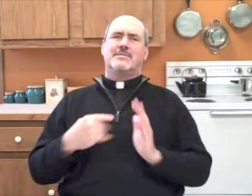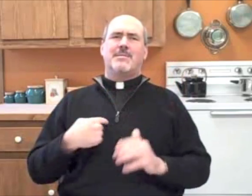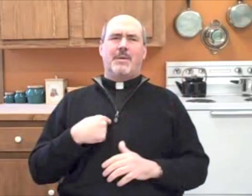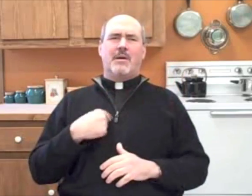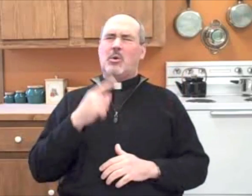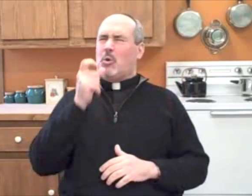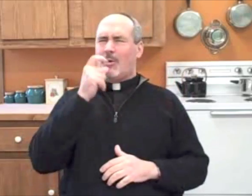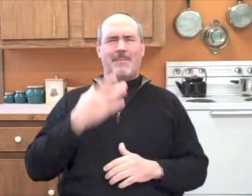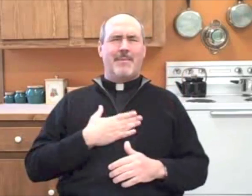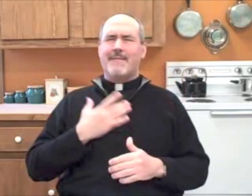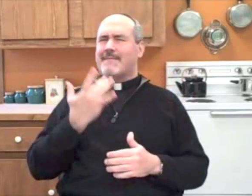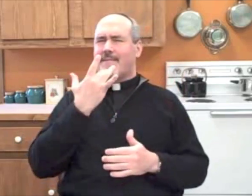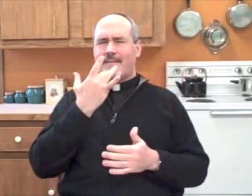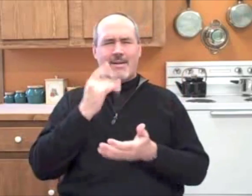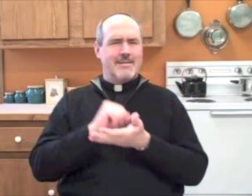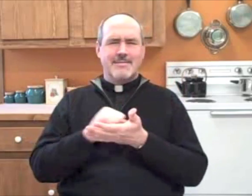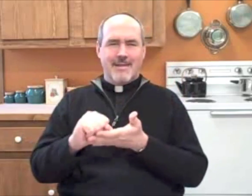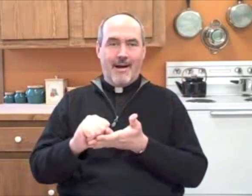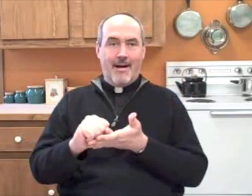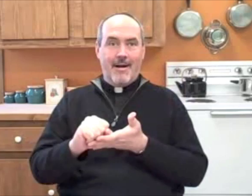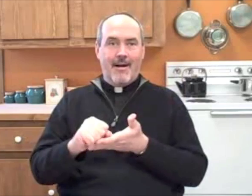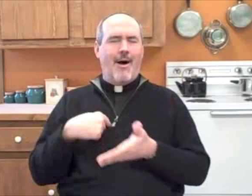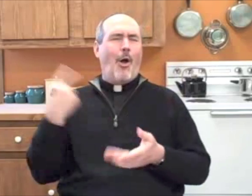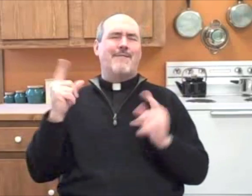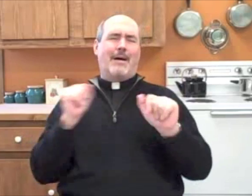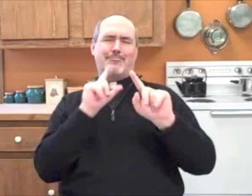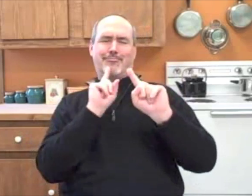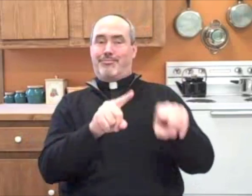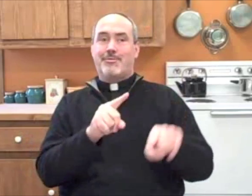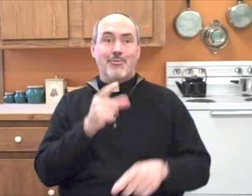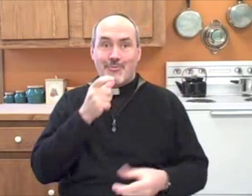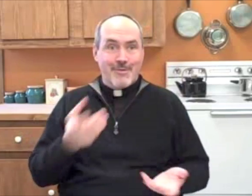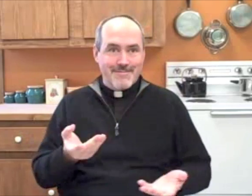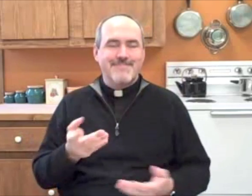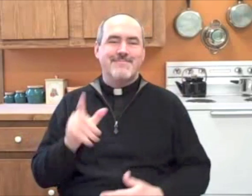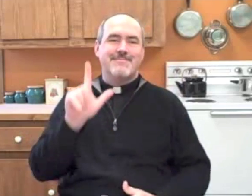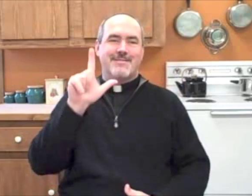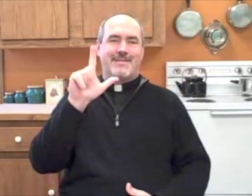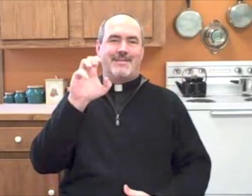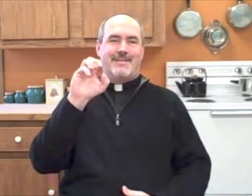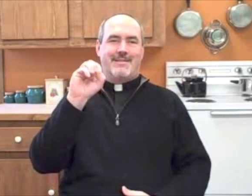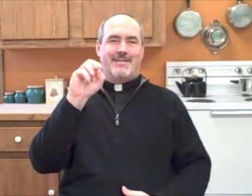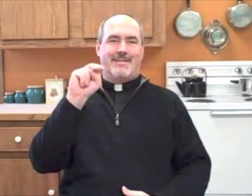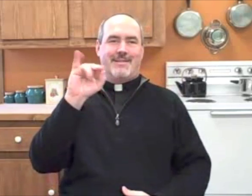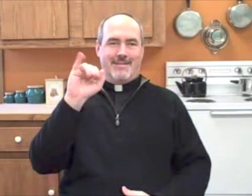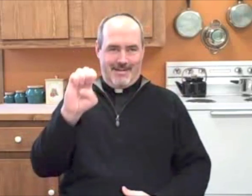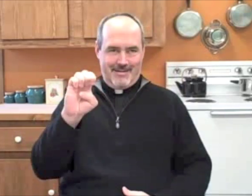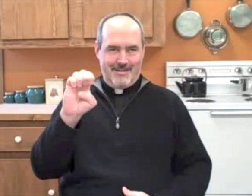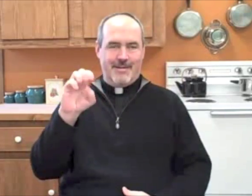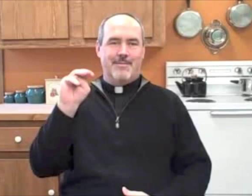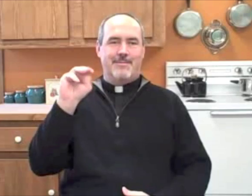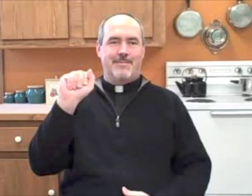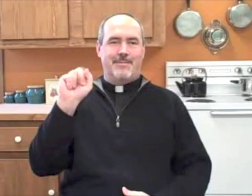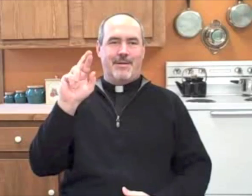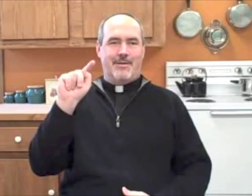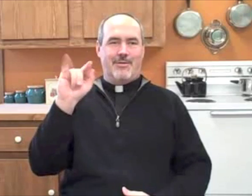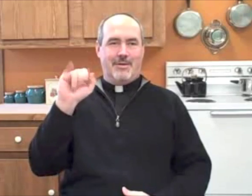Oftentimes, people ask me who my favorite saint is, and I have to respond, Leonie Martin. And she really wasn't a